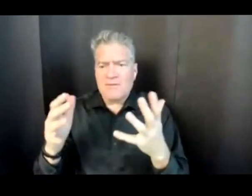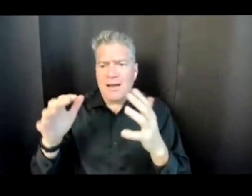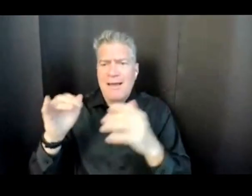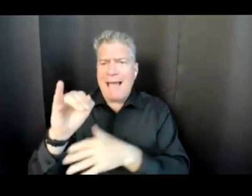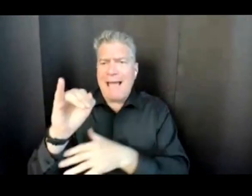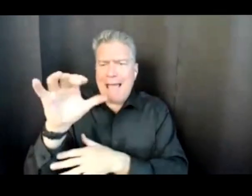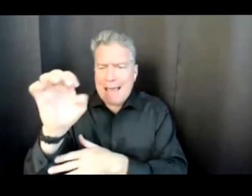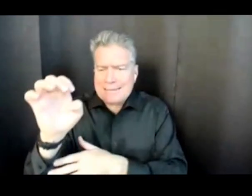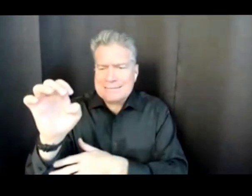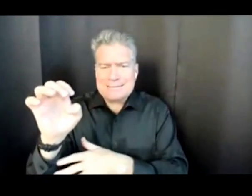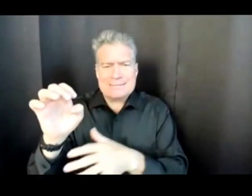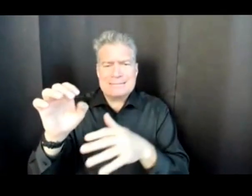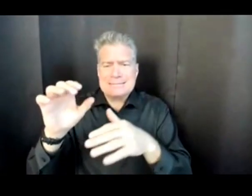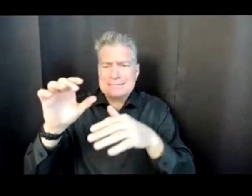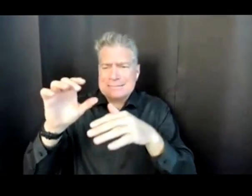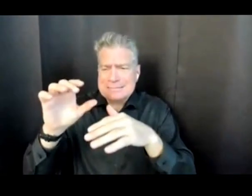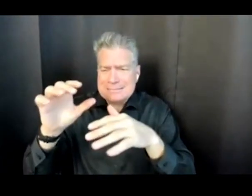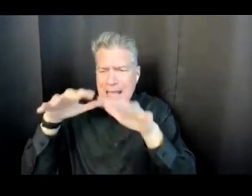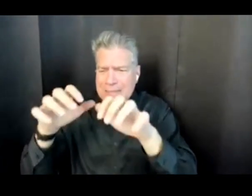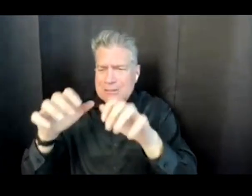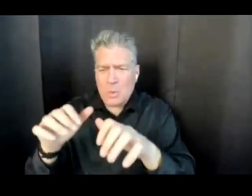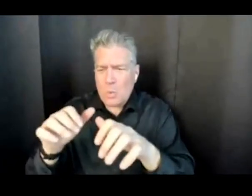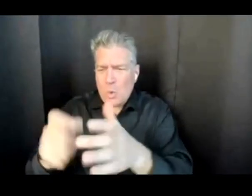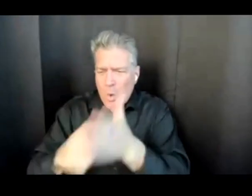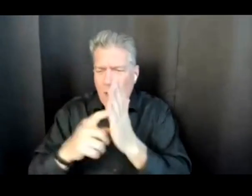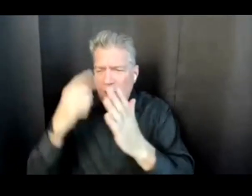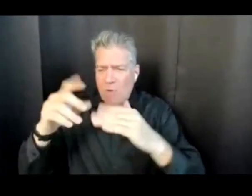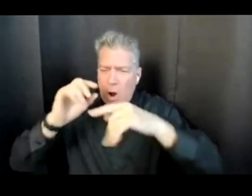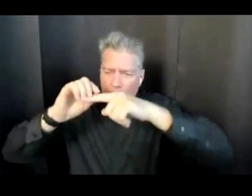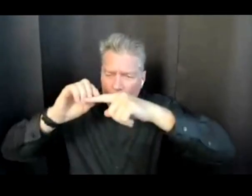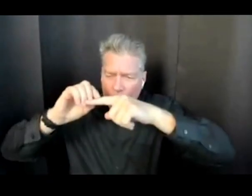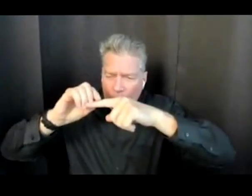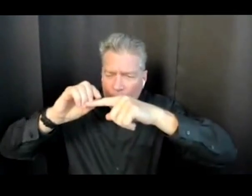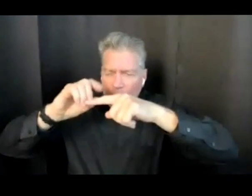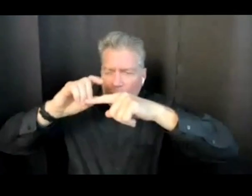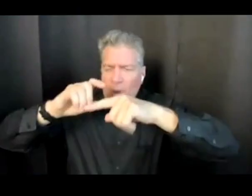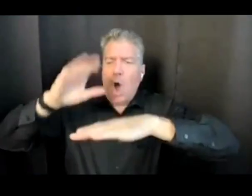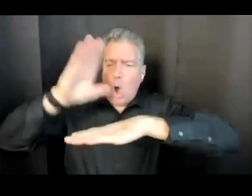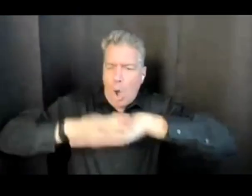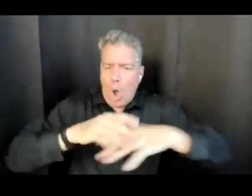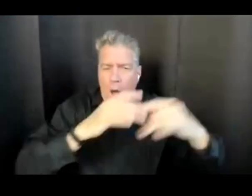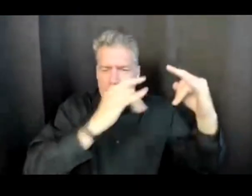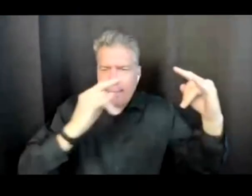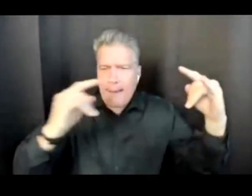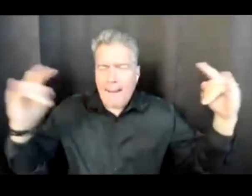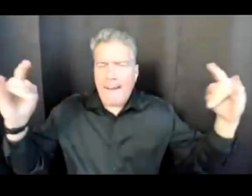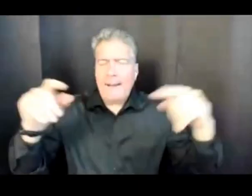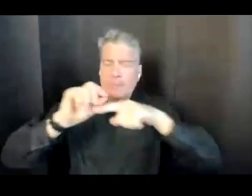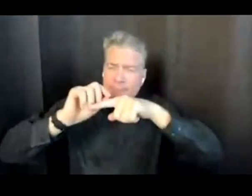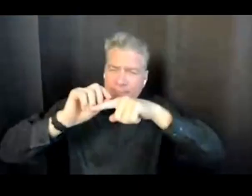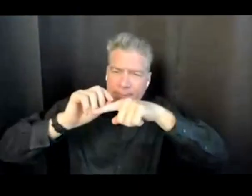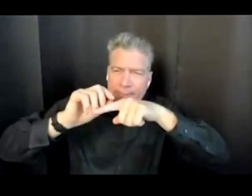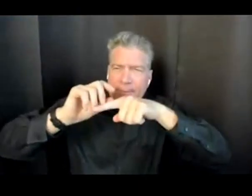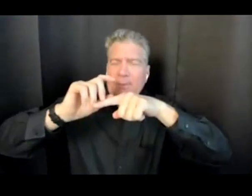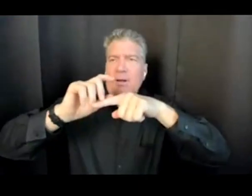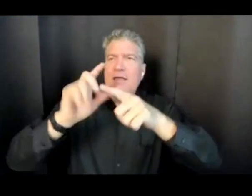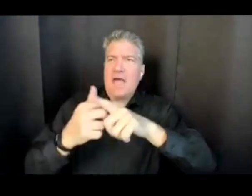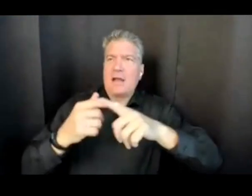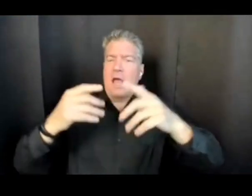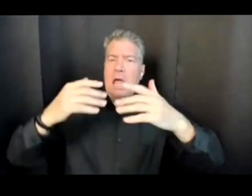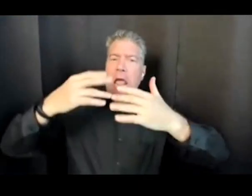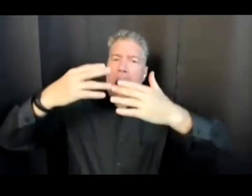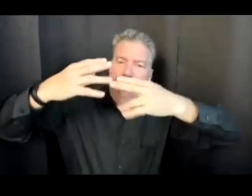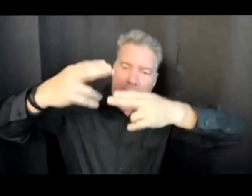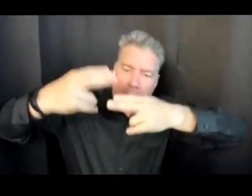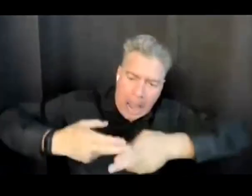a lot easier to come down. And like the commissioner mentioned as well, in some of the northeastern counties is where we're seeing